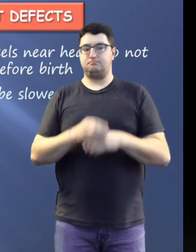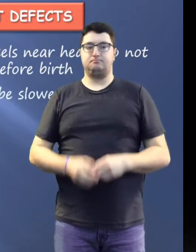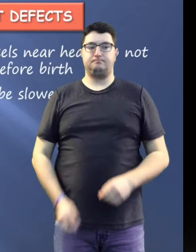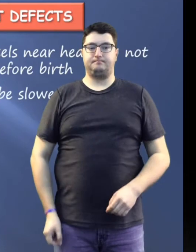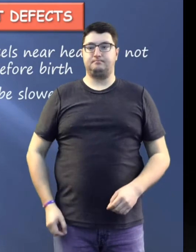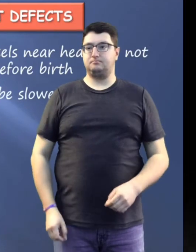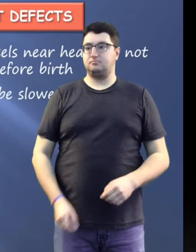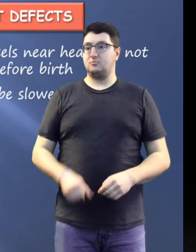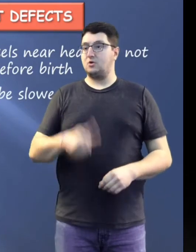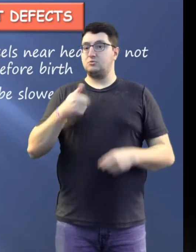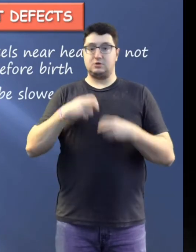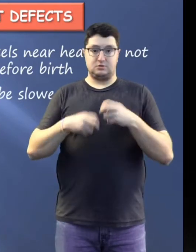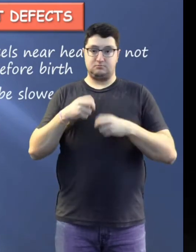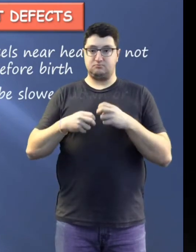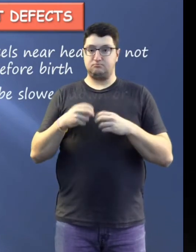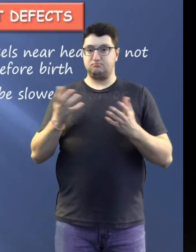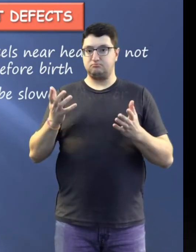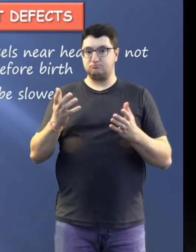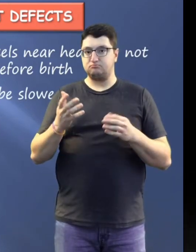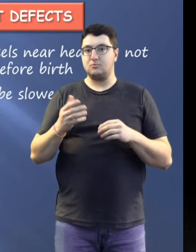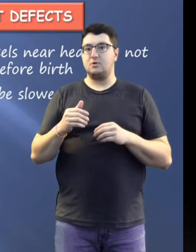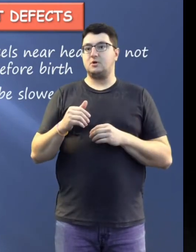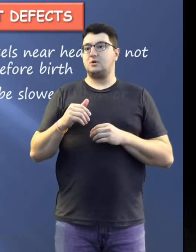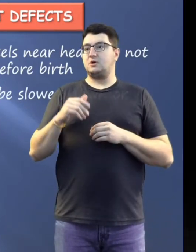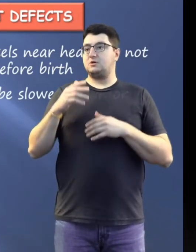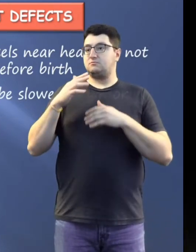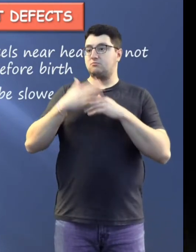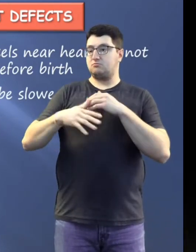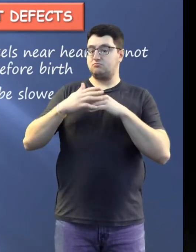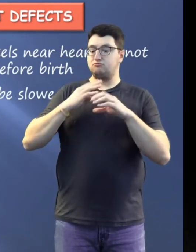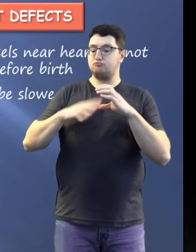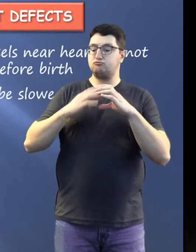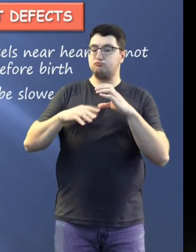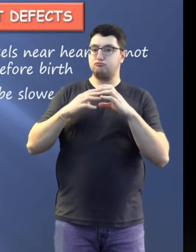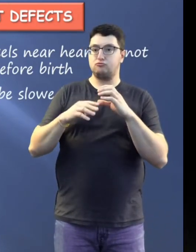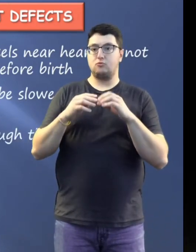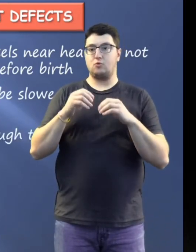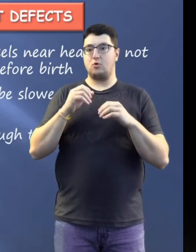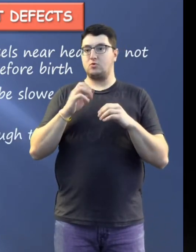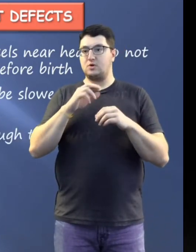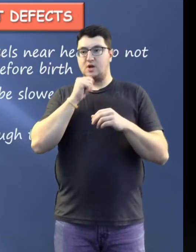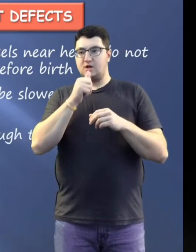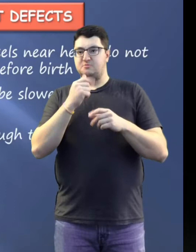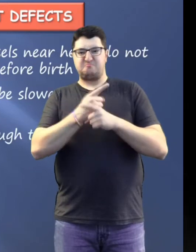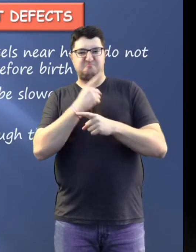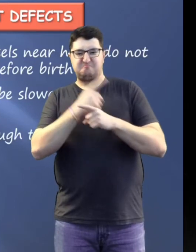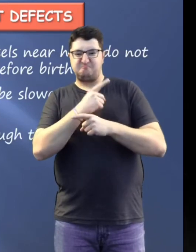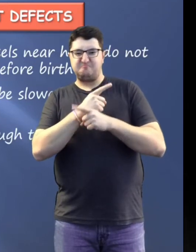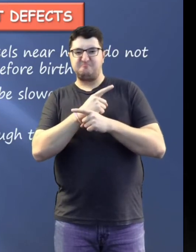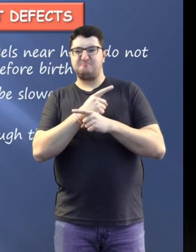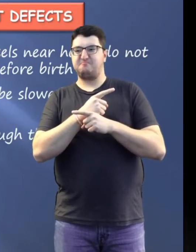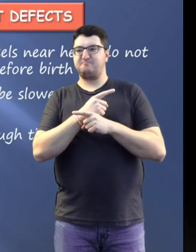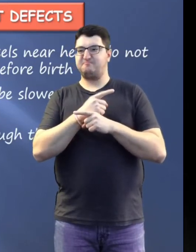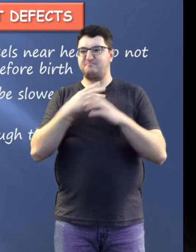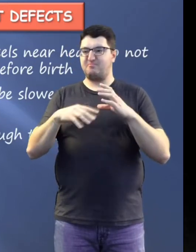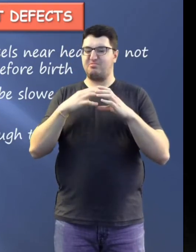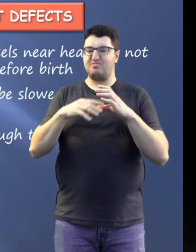near the heart. Other congenital heart defects can cause blood to flow through the heart in an abnormal